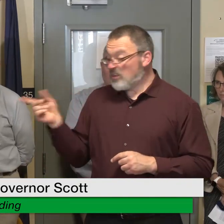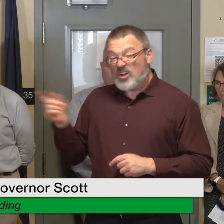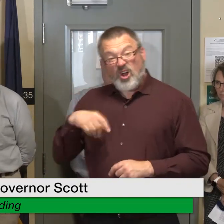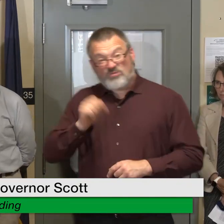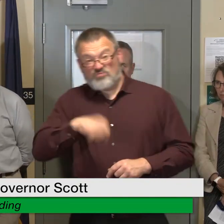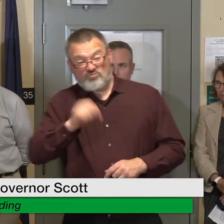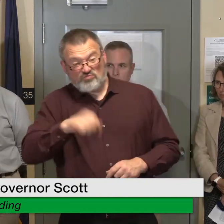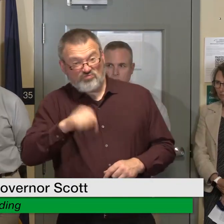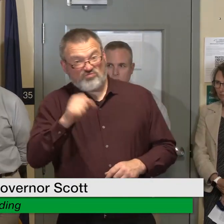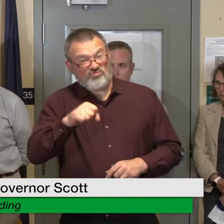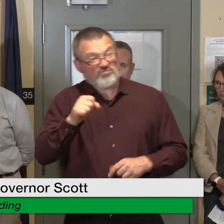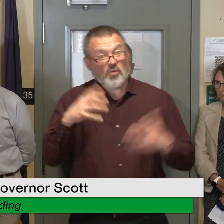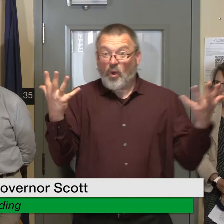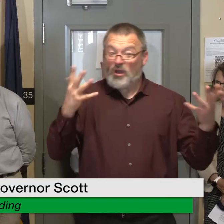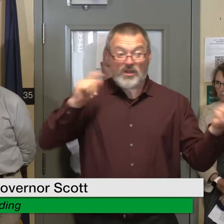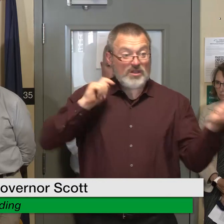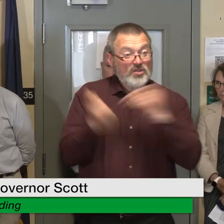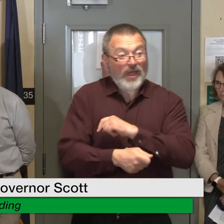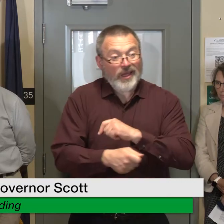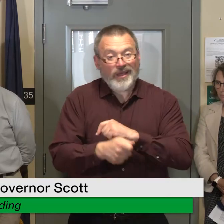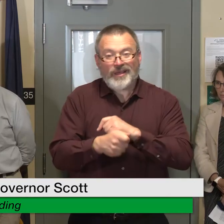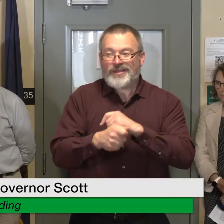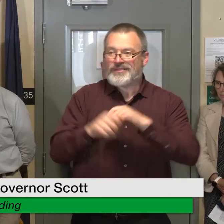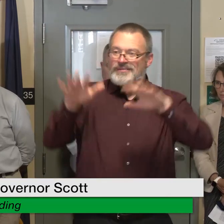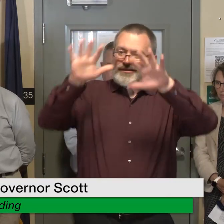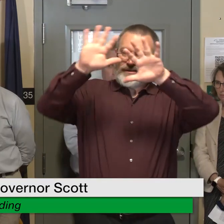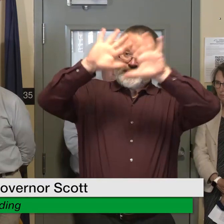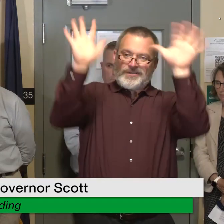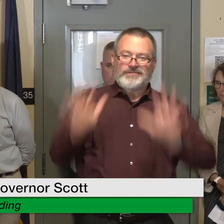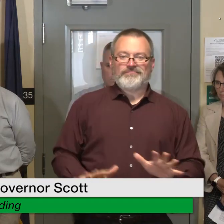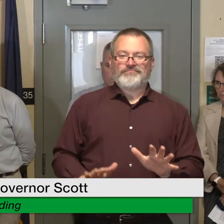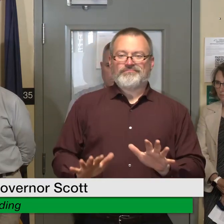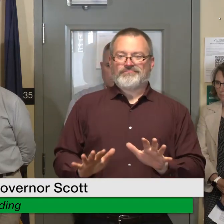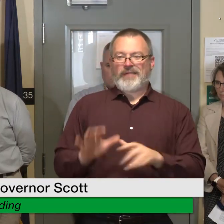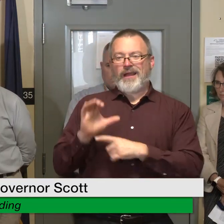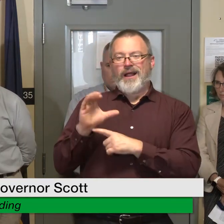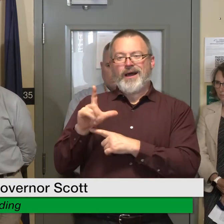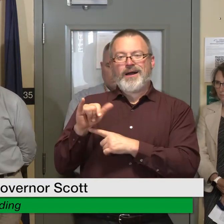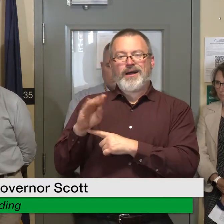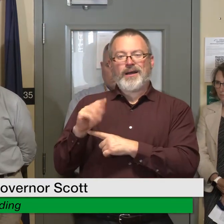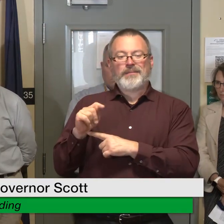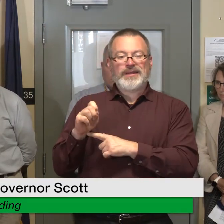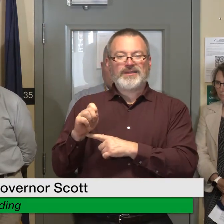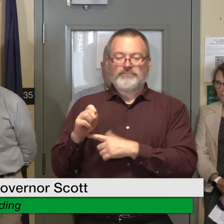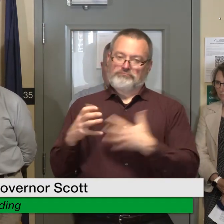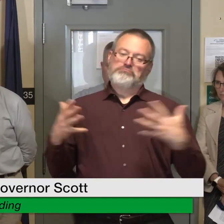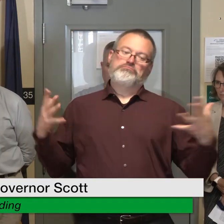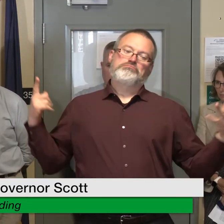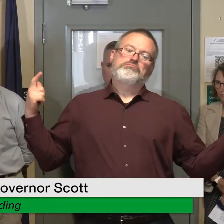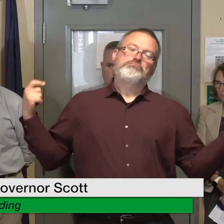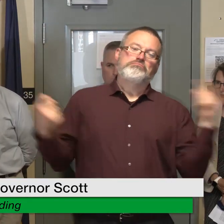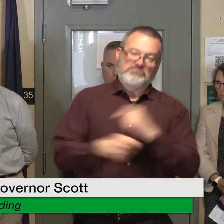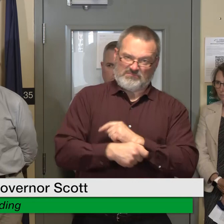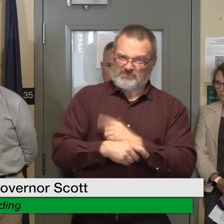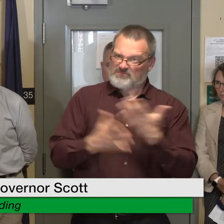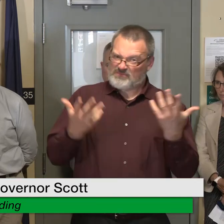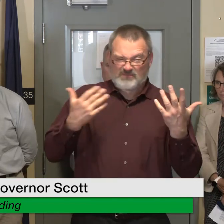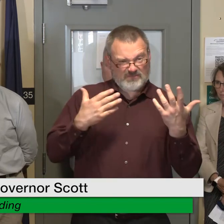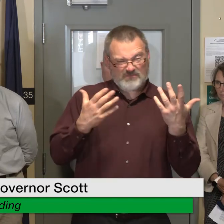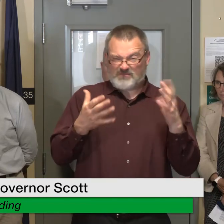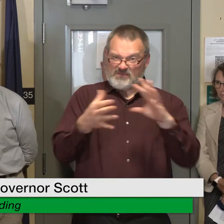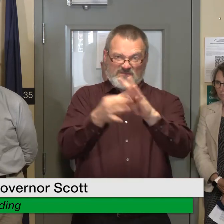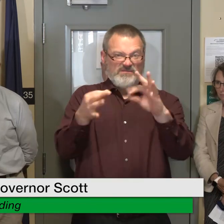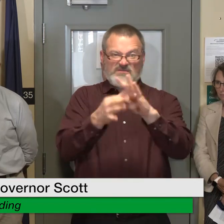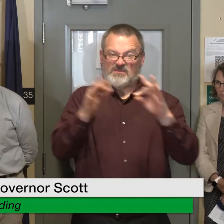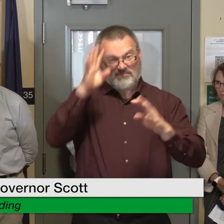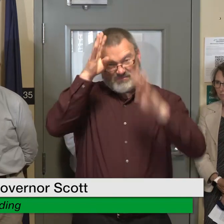and foremost, our climate. Make no mistake, we are seeing more frequent and more intense storms, and storms that drop